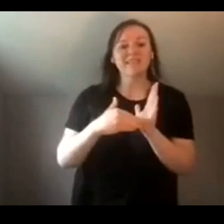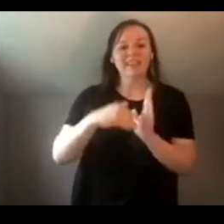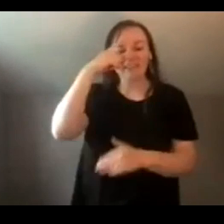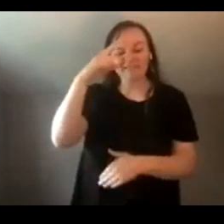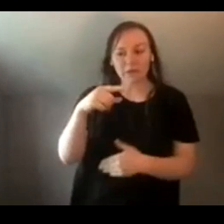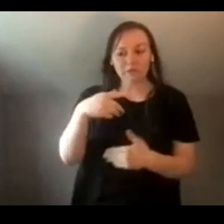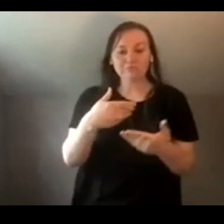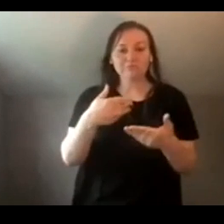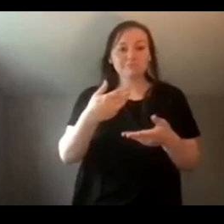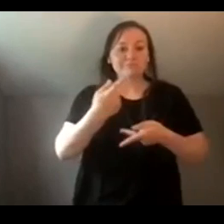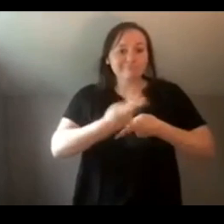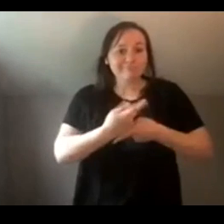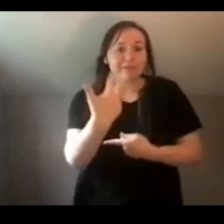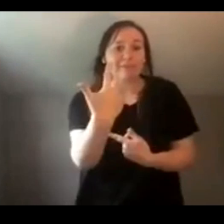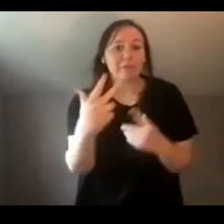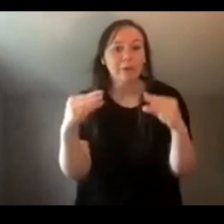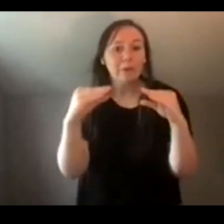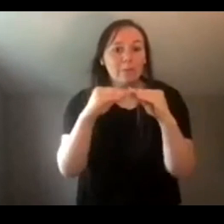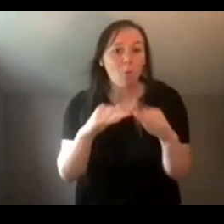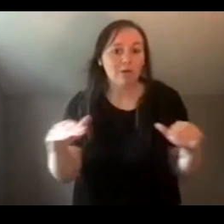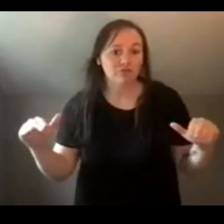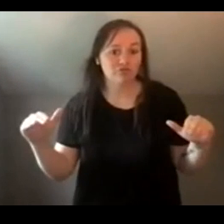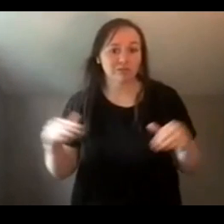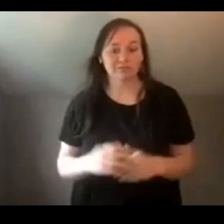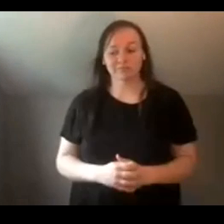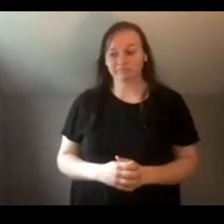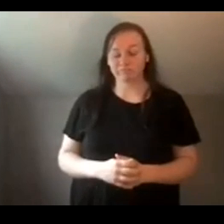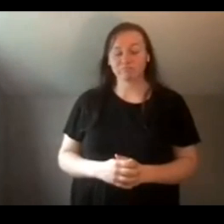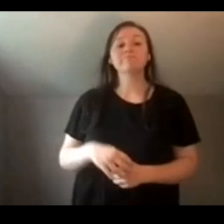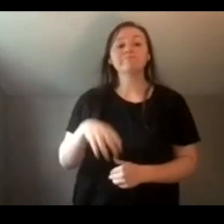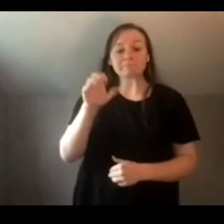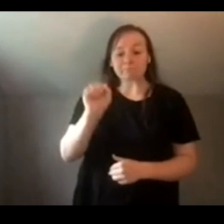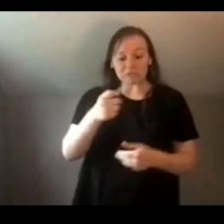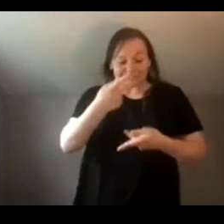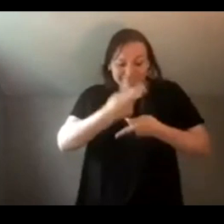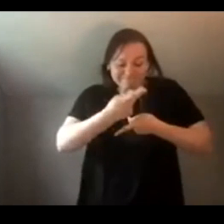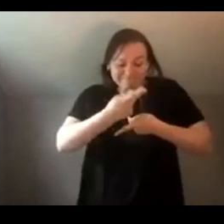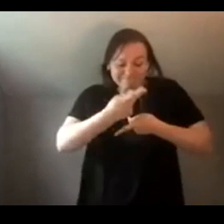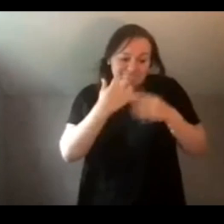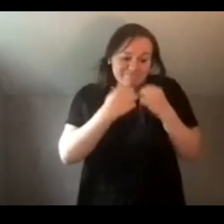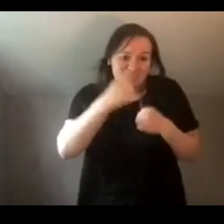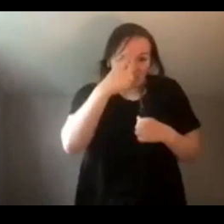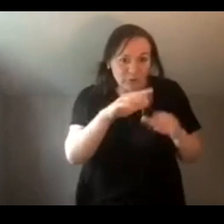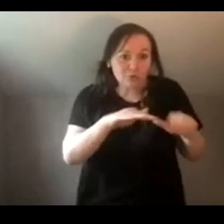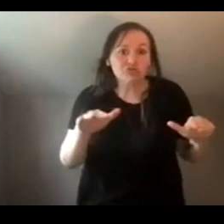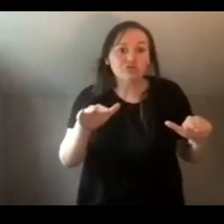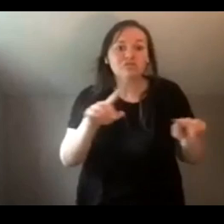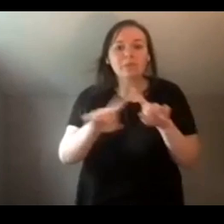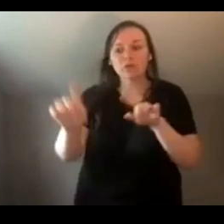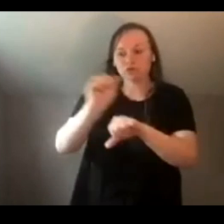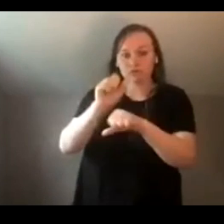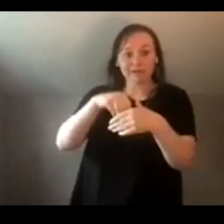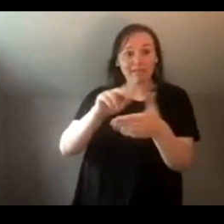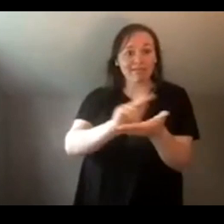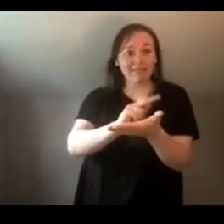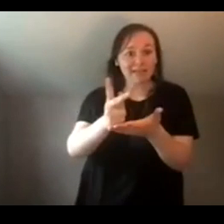more children. Not only did she care for the children, but there she worked in the kitchen,